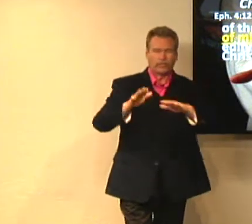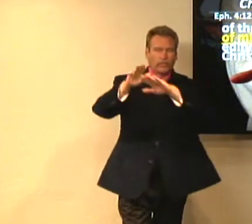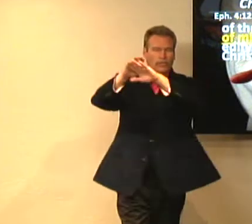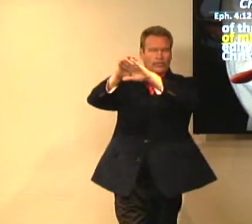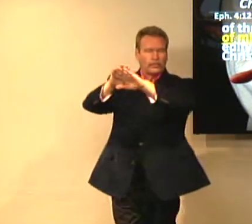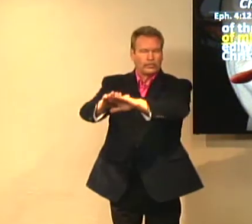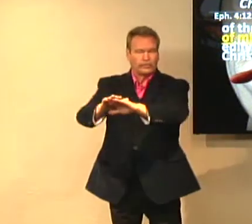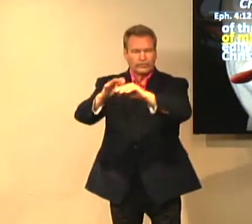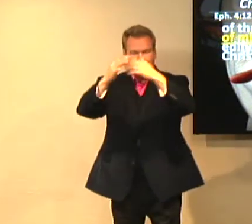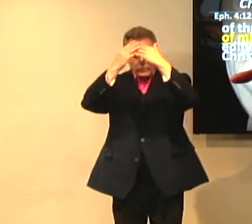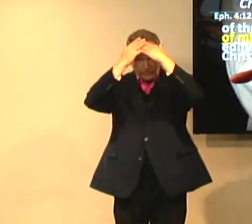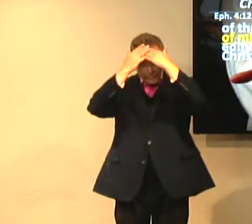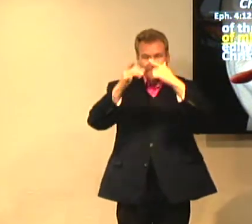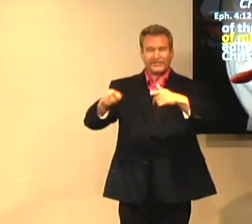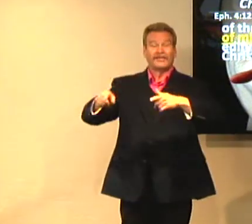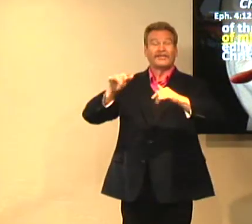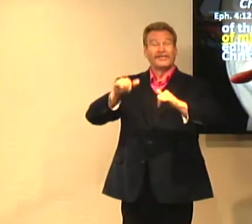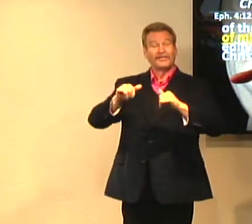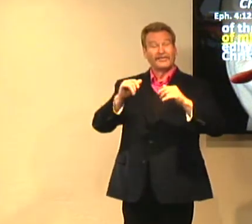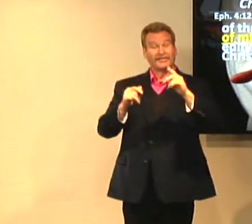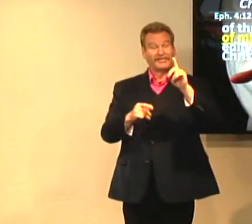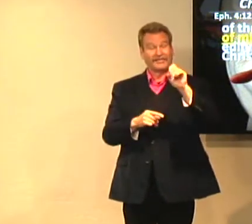So we see that Peter also blessed these people.